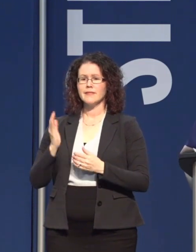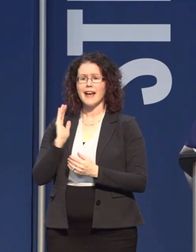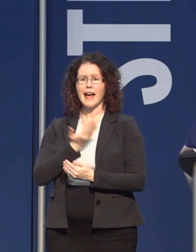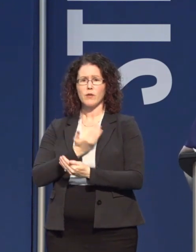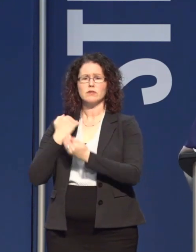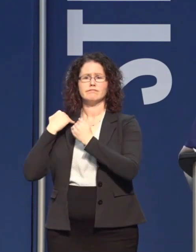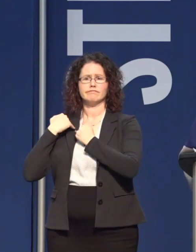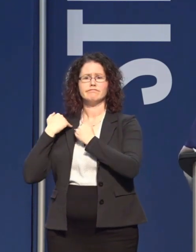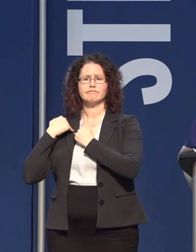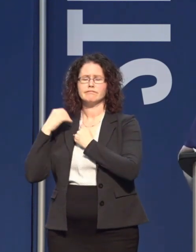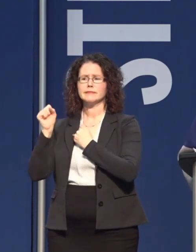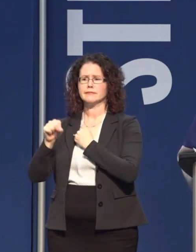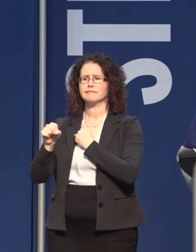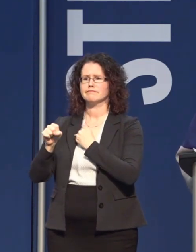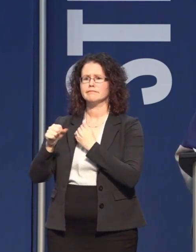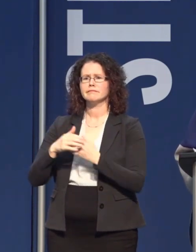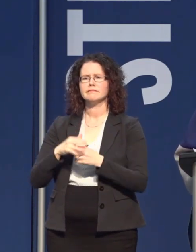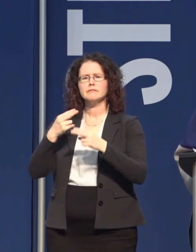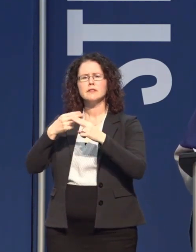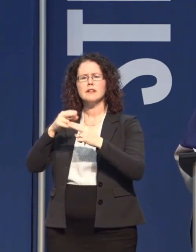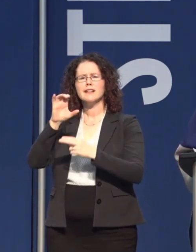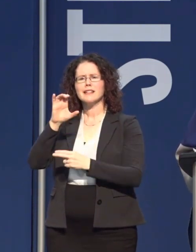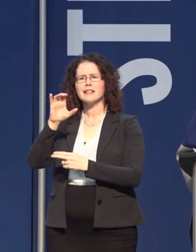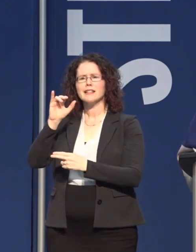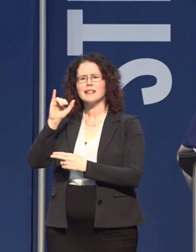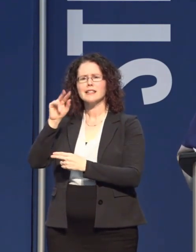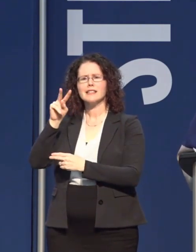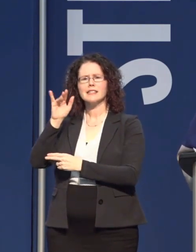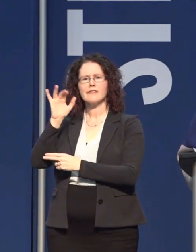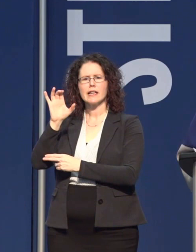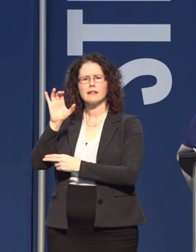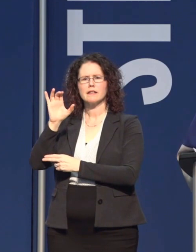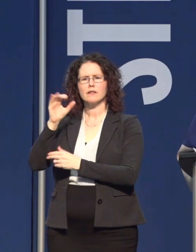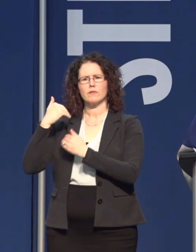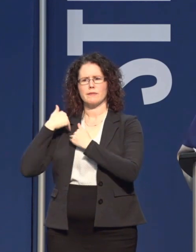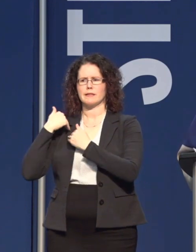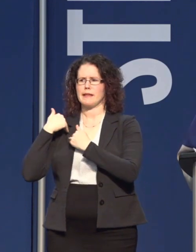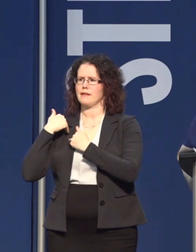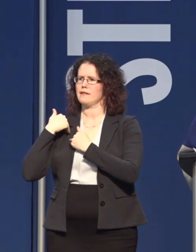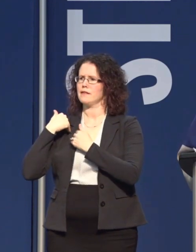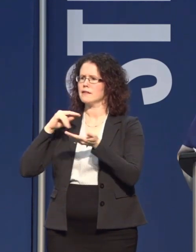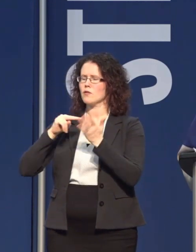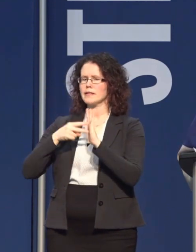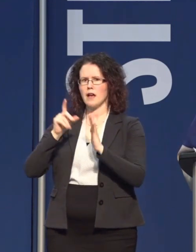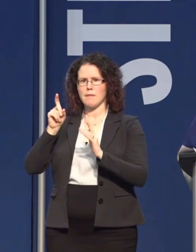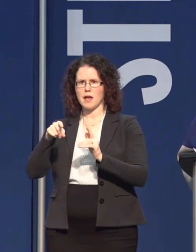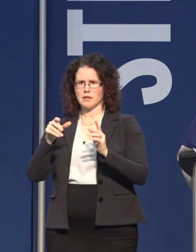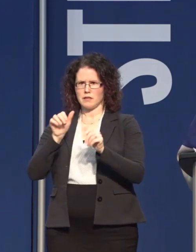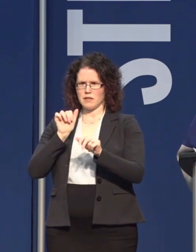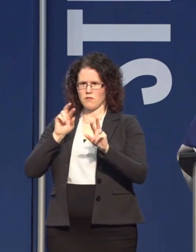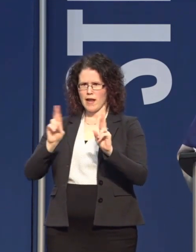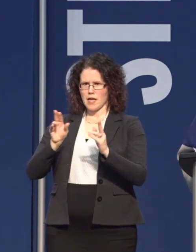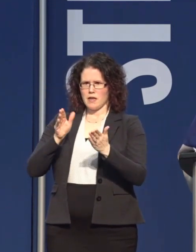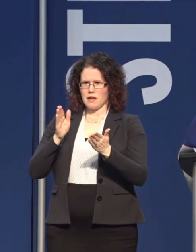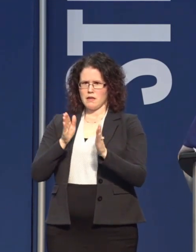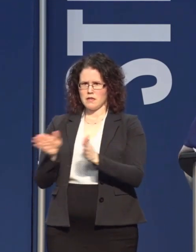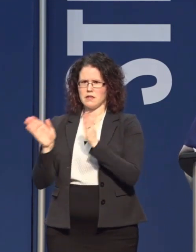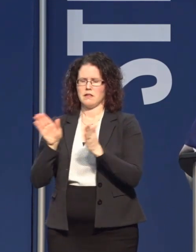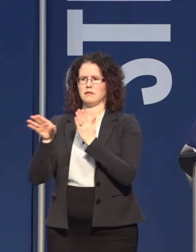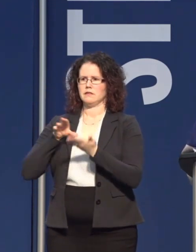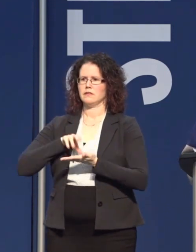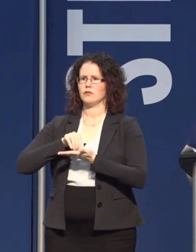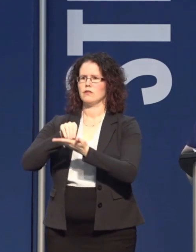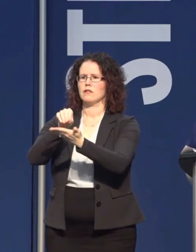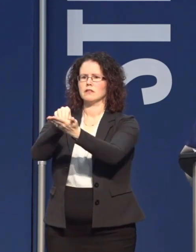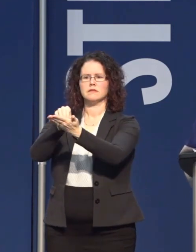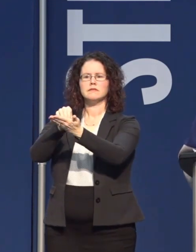civic responsibility to always expect the unexpected and to prepare yourself for such a situation because you will never know when you'll be